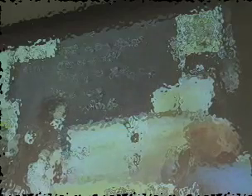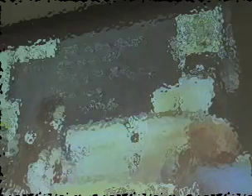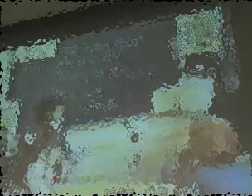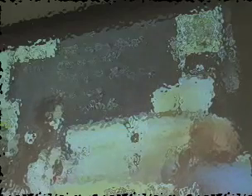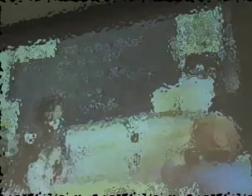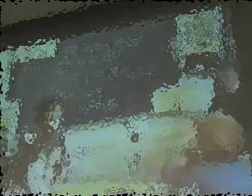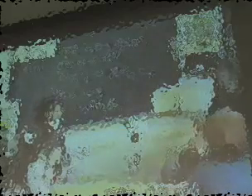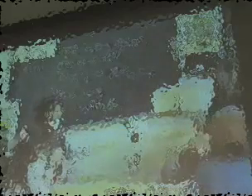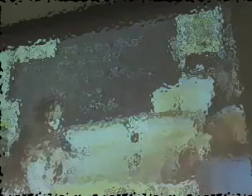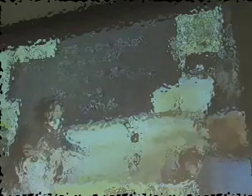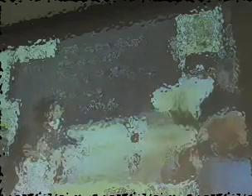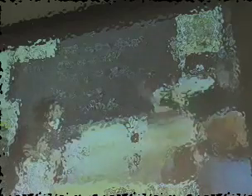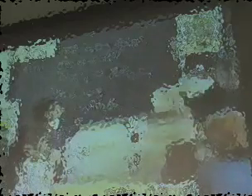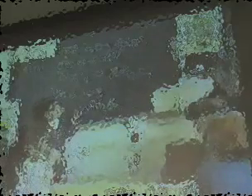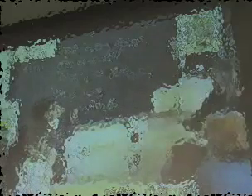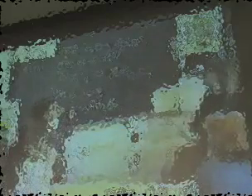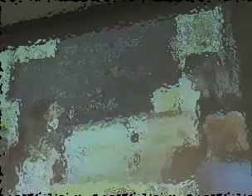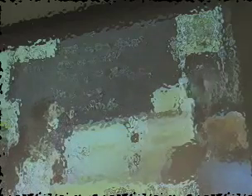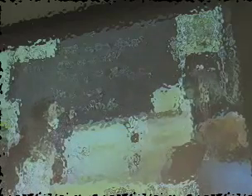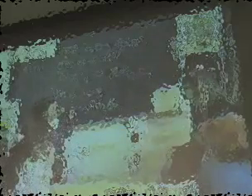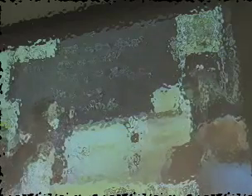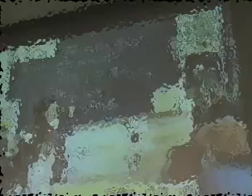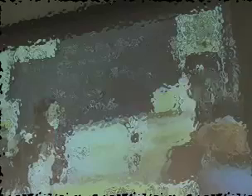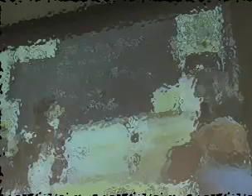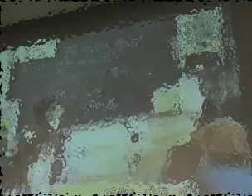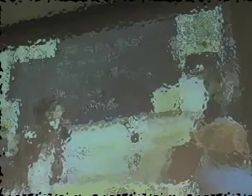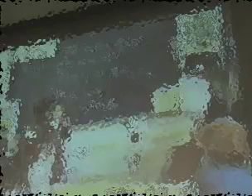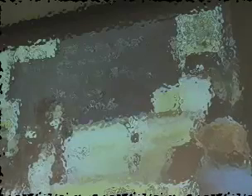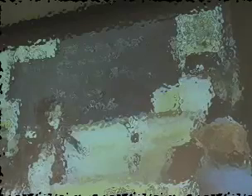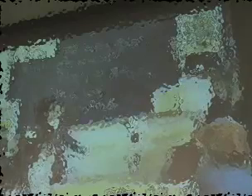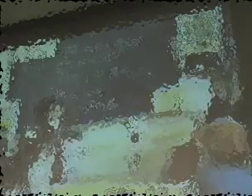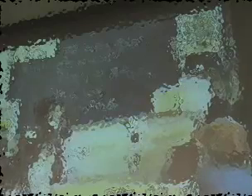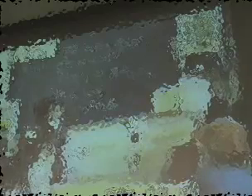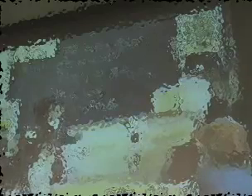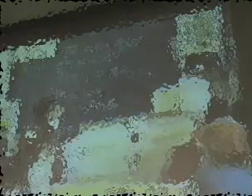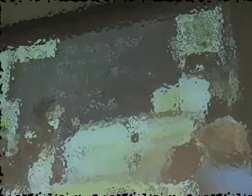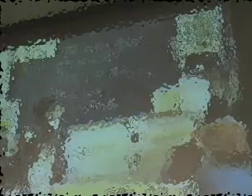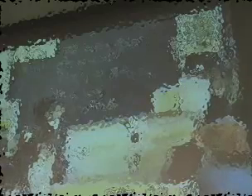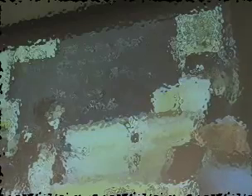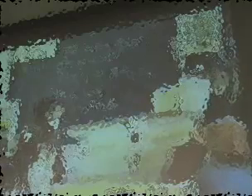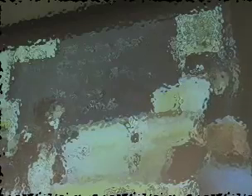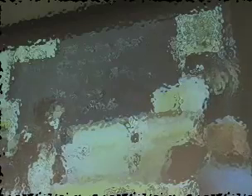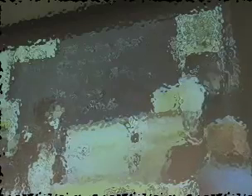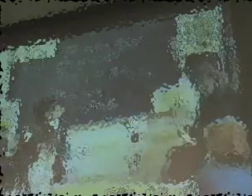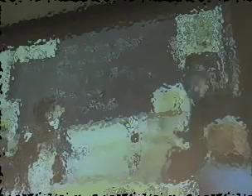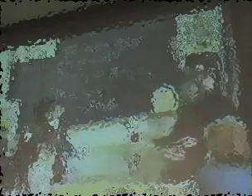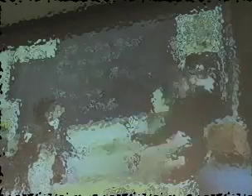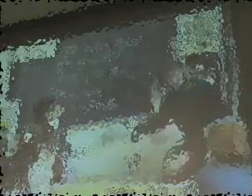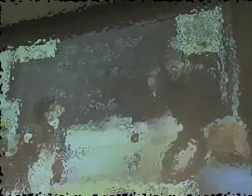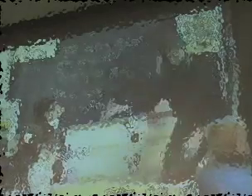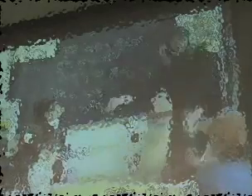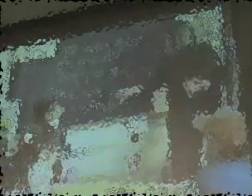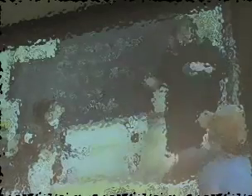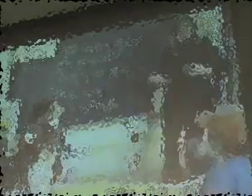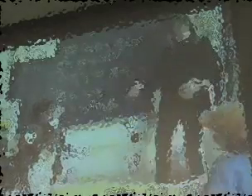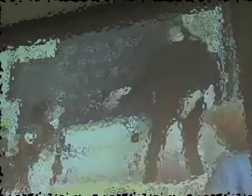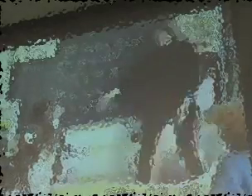write, I miss her. It's like, oh, I missed it. Do it again. Today's not Monday. She does a much better